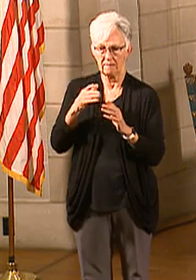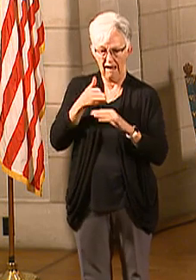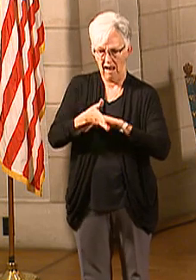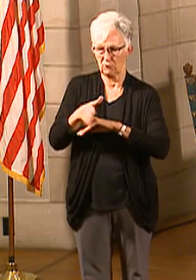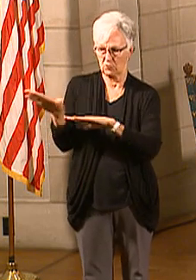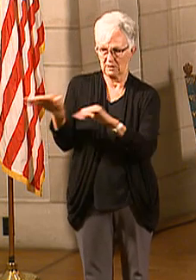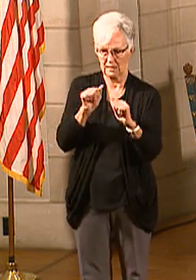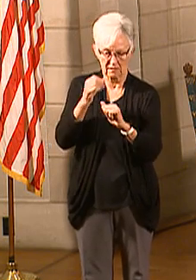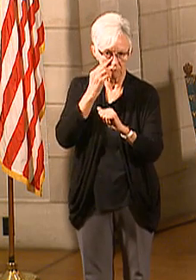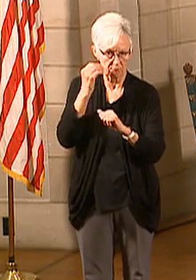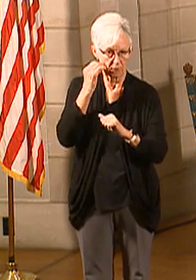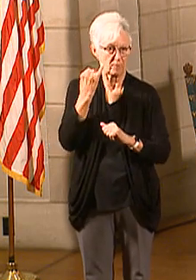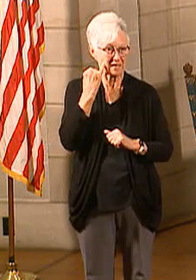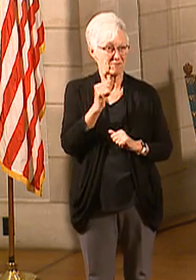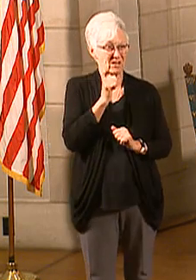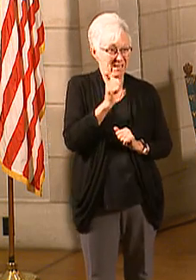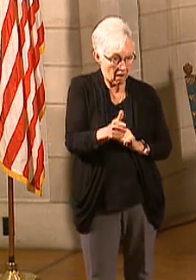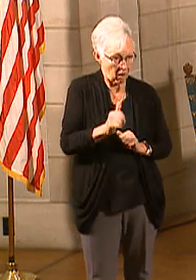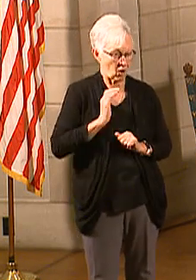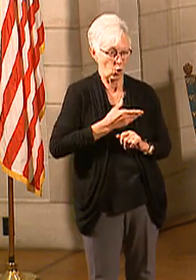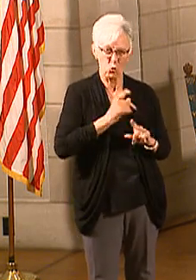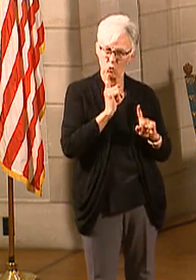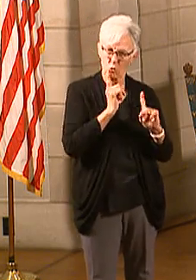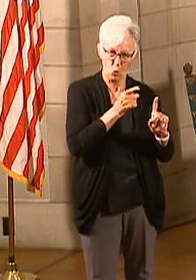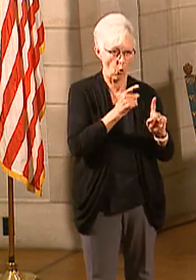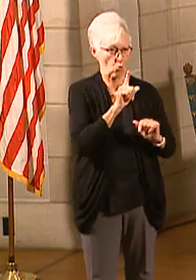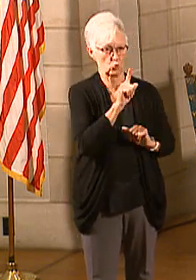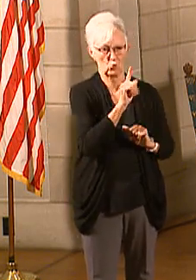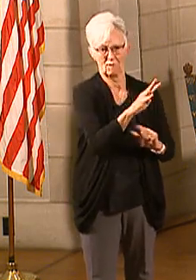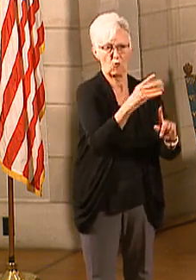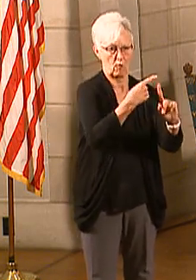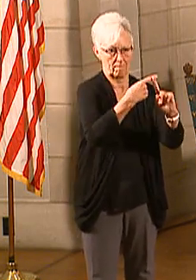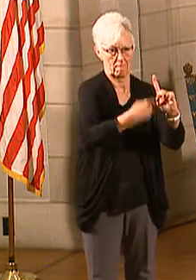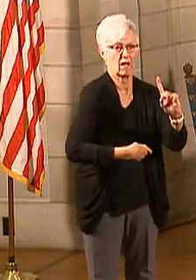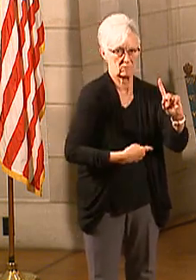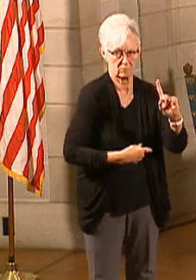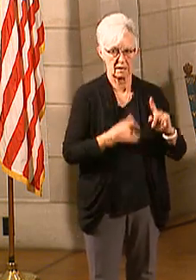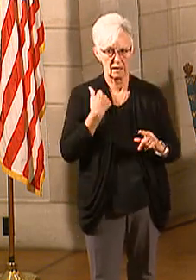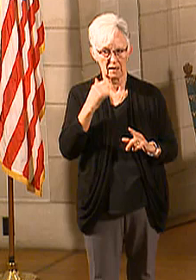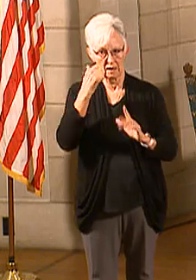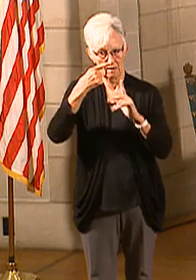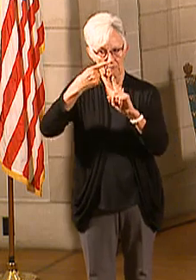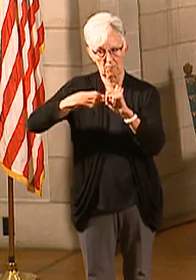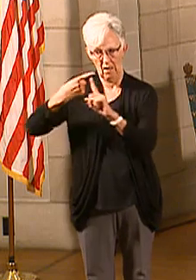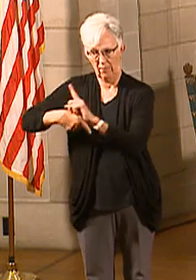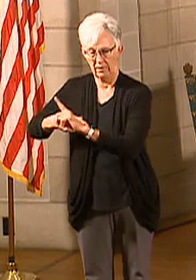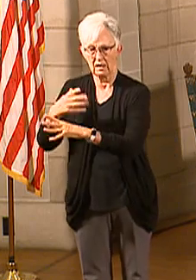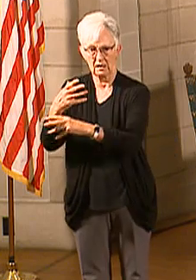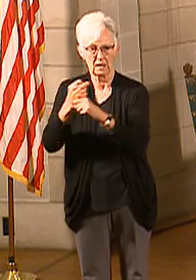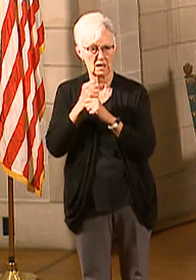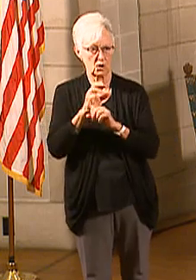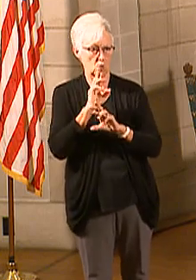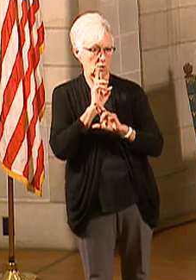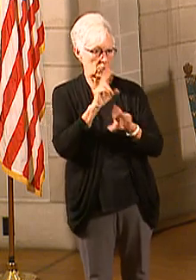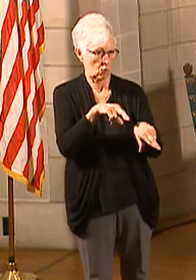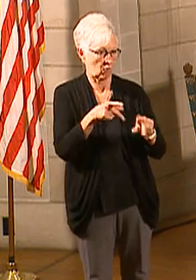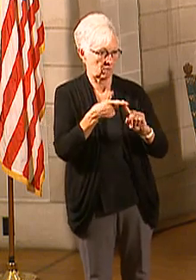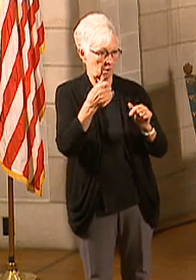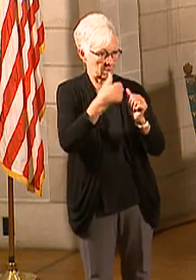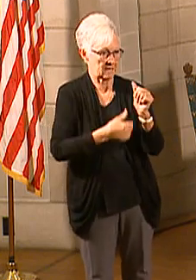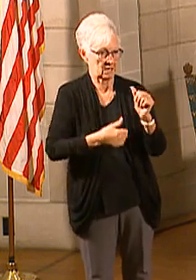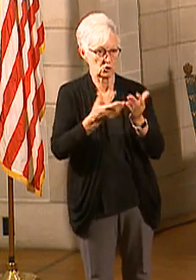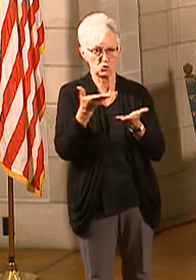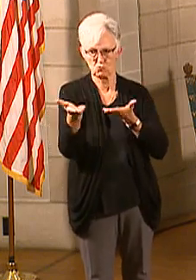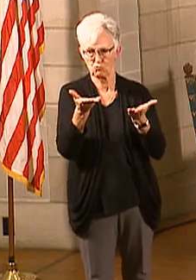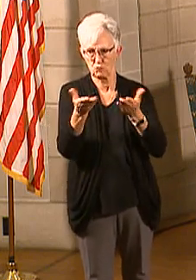24 months. And overall, the state of Nebraska does an amazing job. Every month we get a report from each of our service areas, and the team